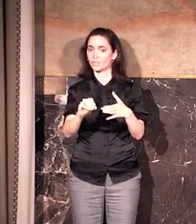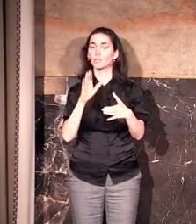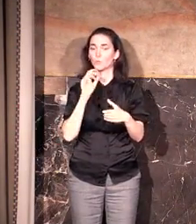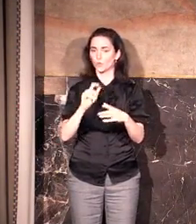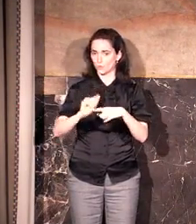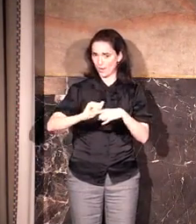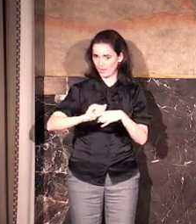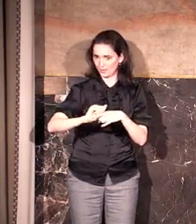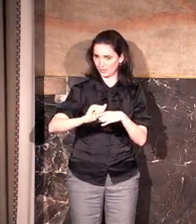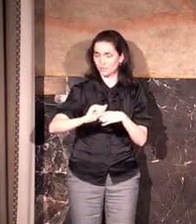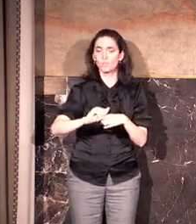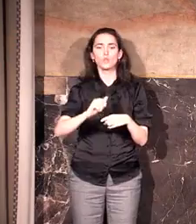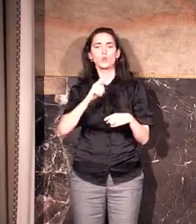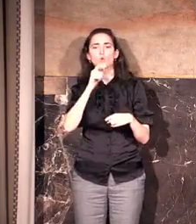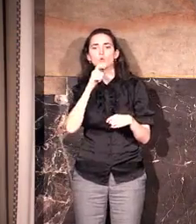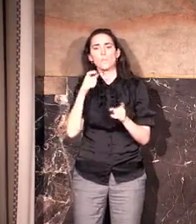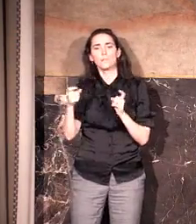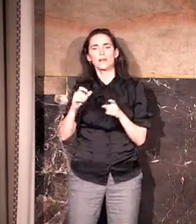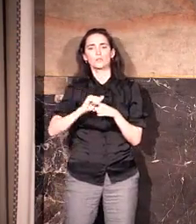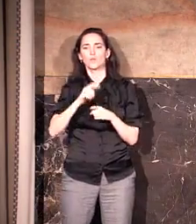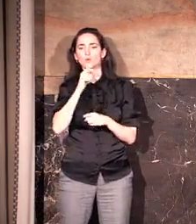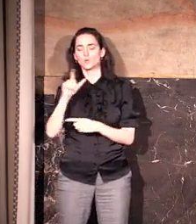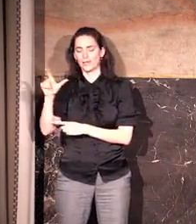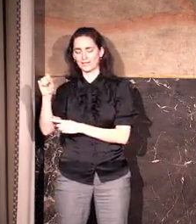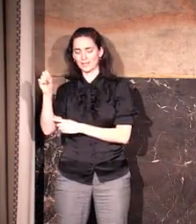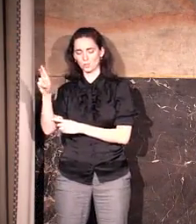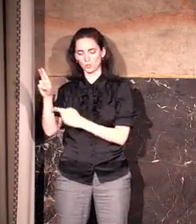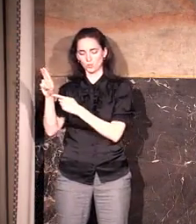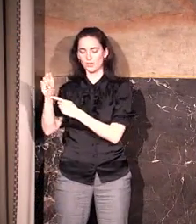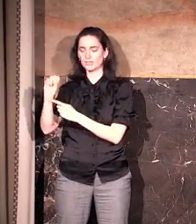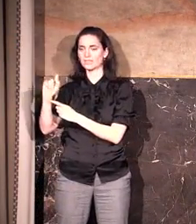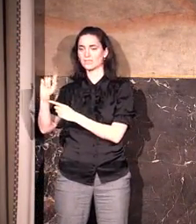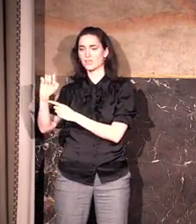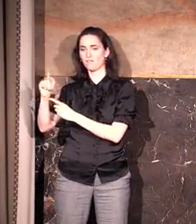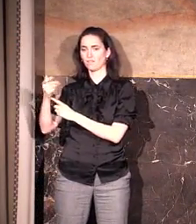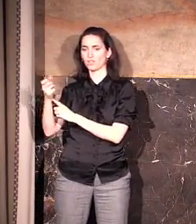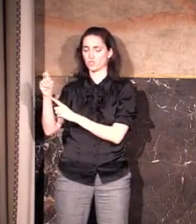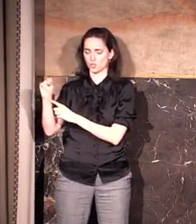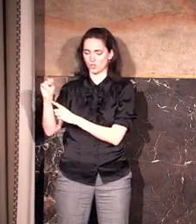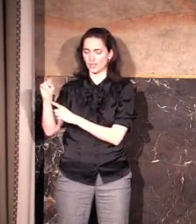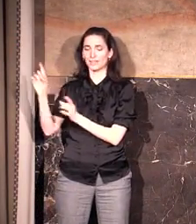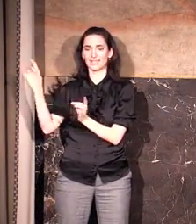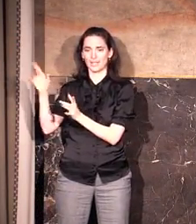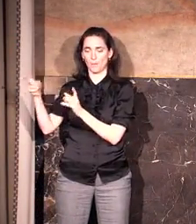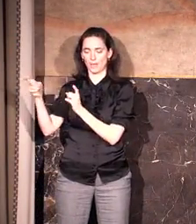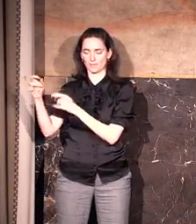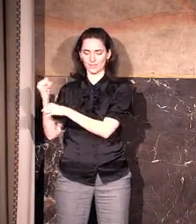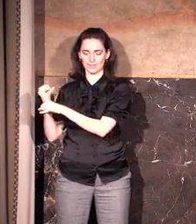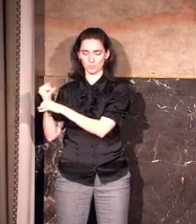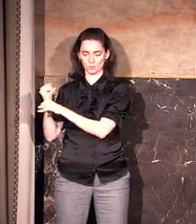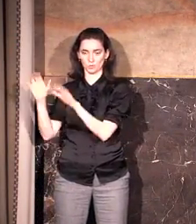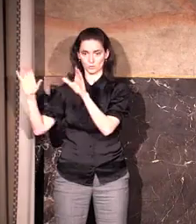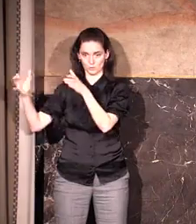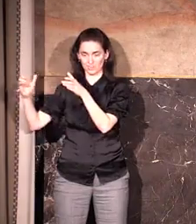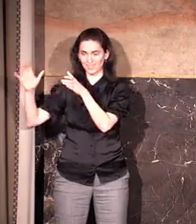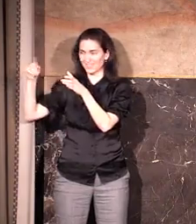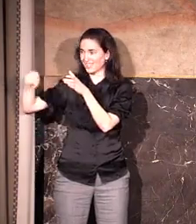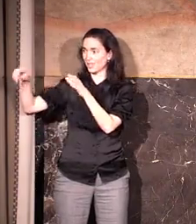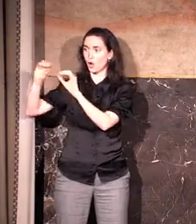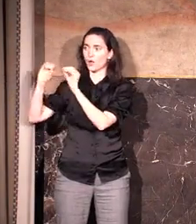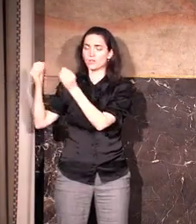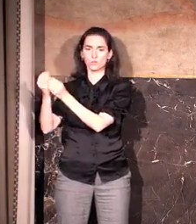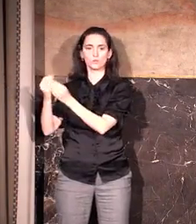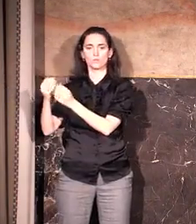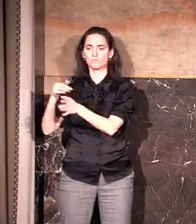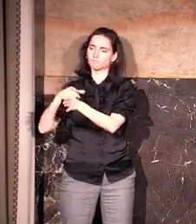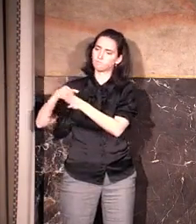being managed and coordinated by the LSU Stevenson Disaster Management Institute, which actually specializes in call